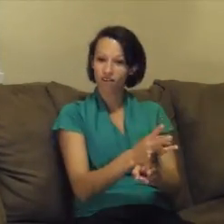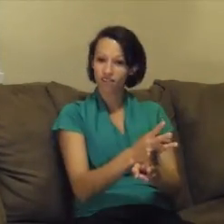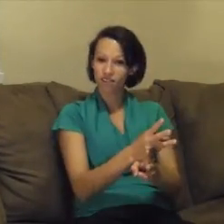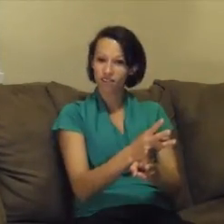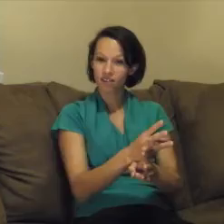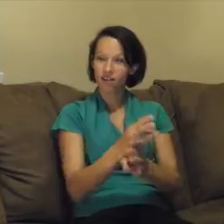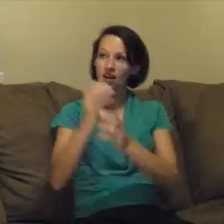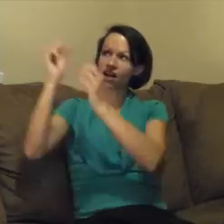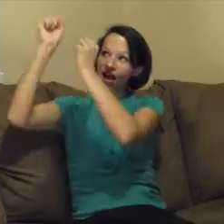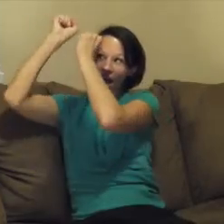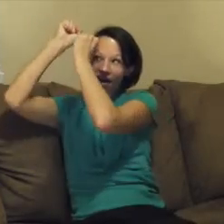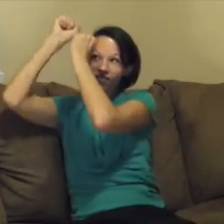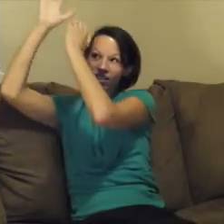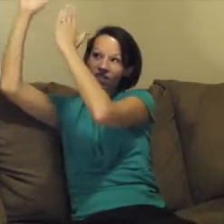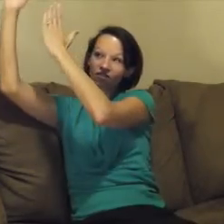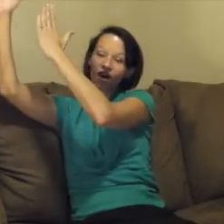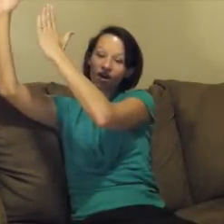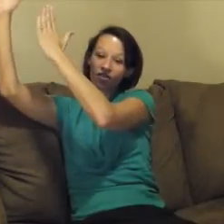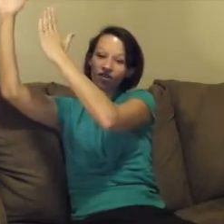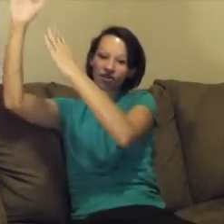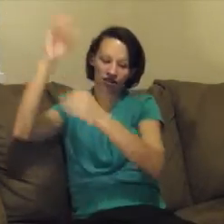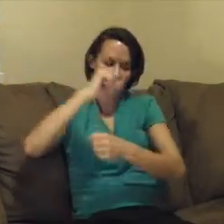world Heavenly Father